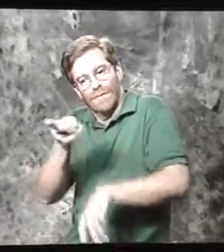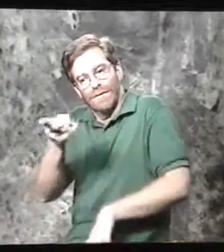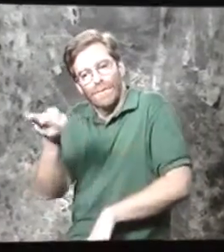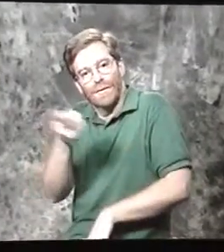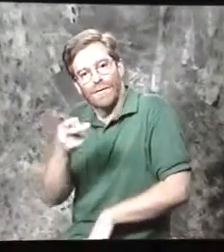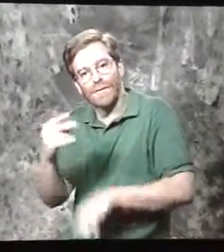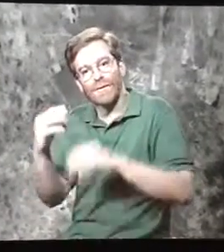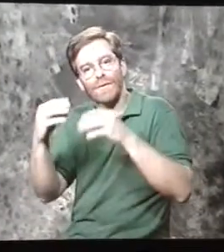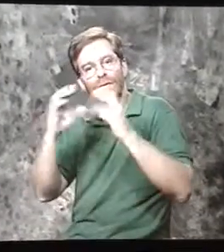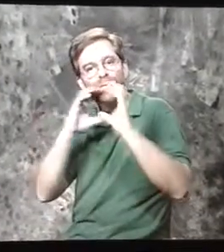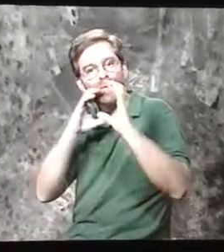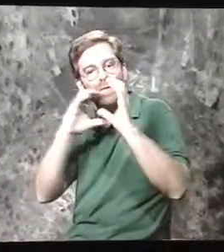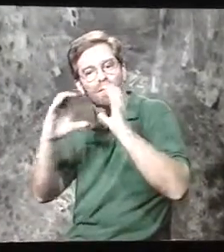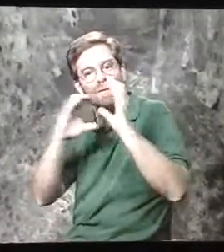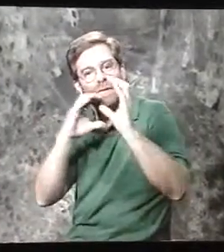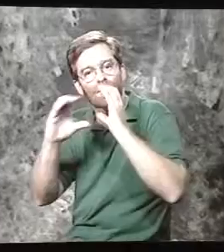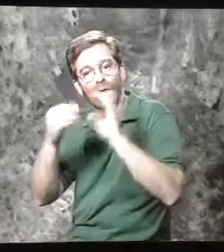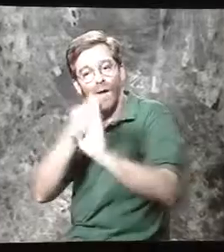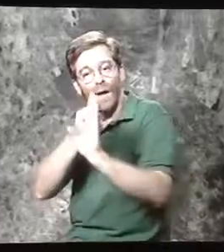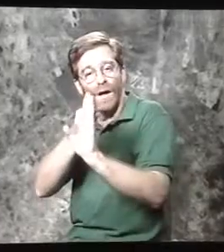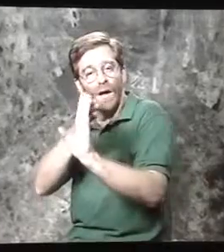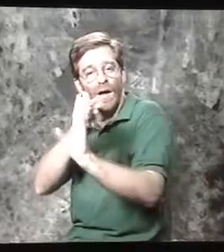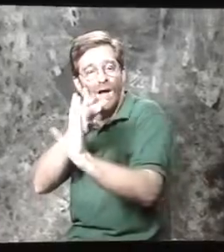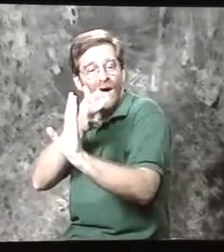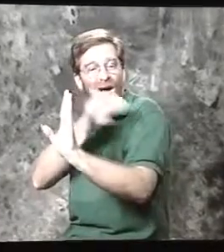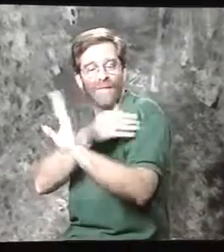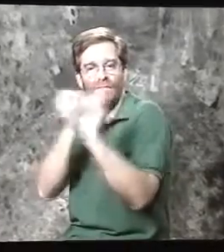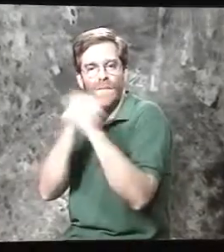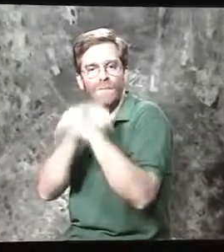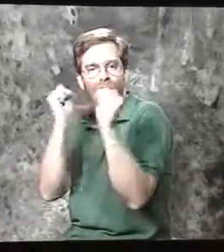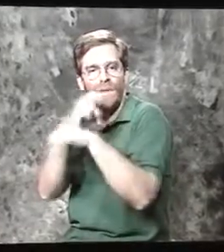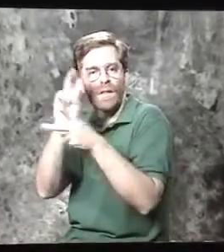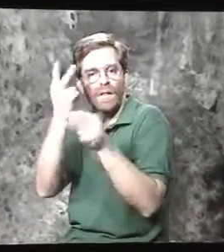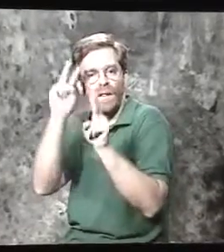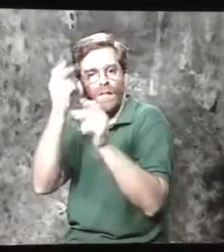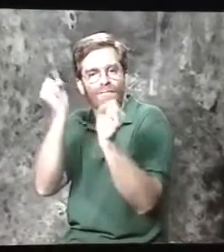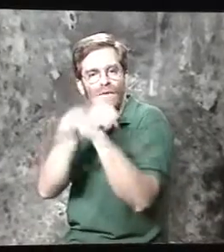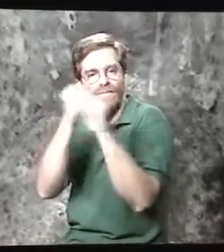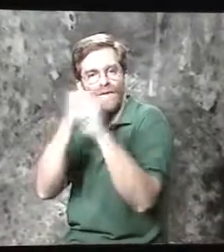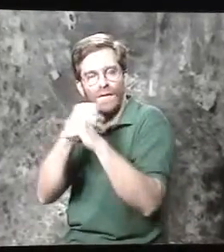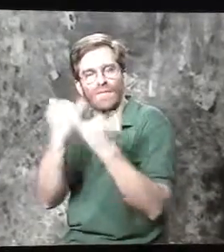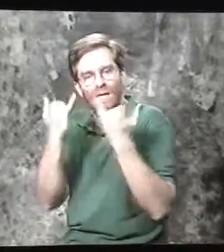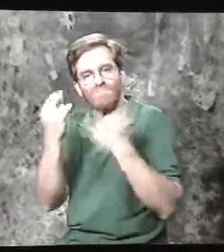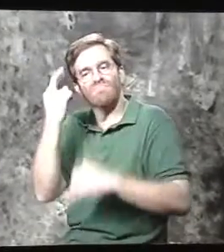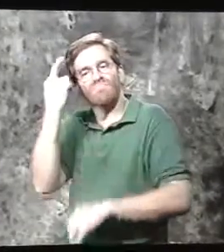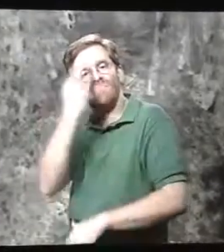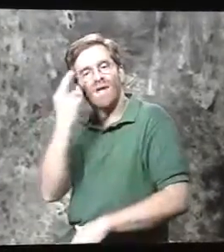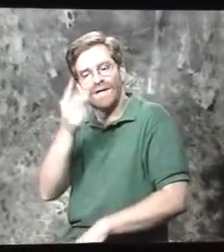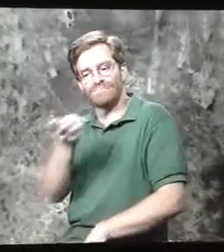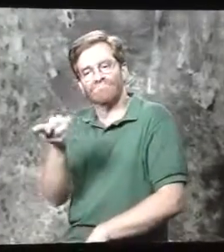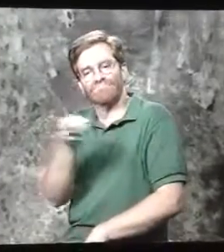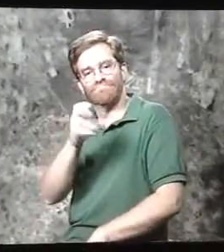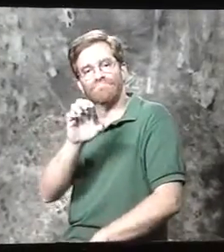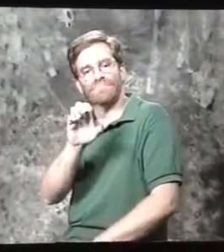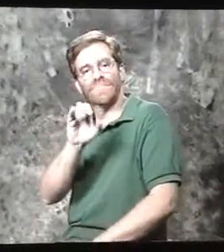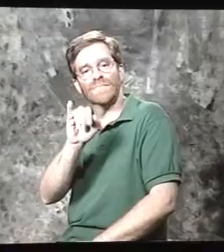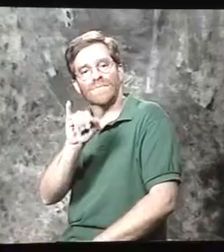Because, that was the first time that I saw you two communicating with each other. All those years before was just so much fighting from the